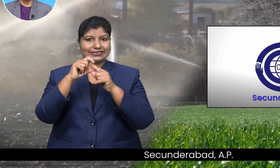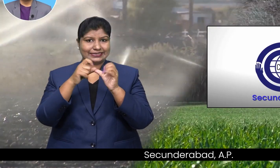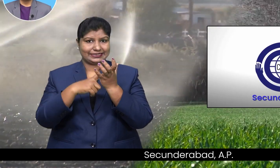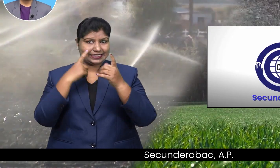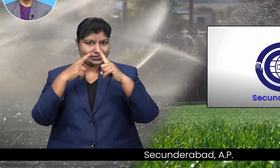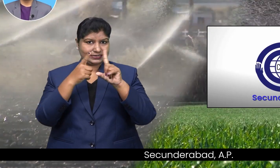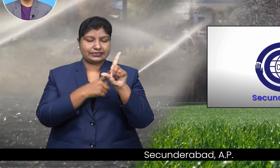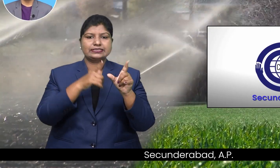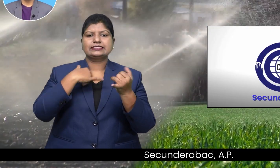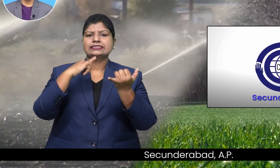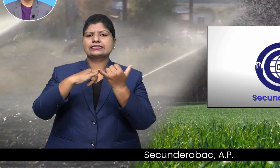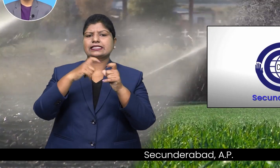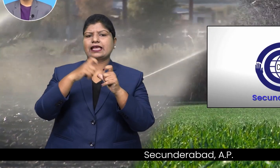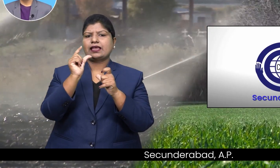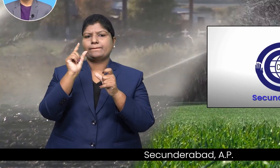Secunderabad,